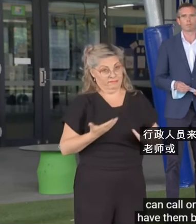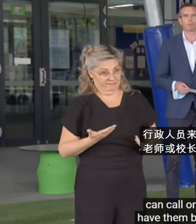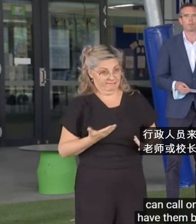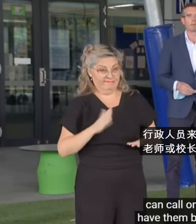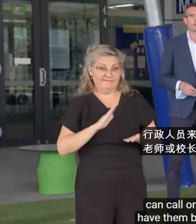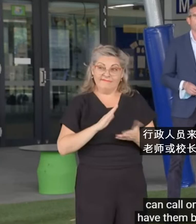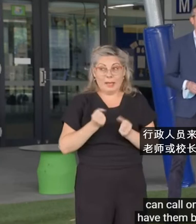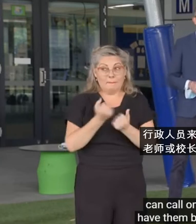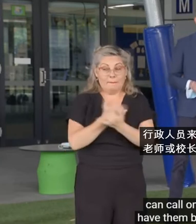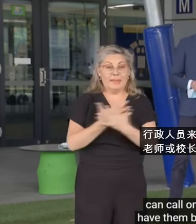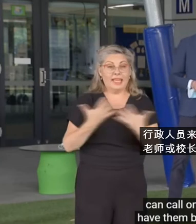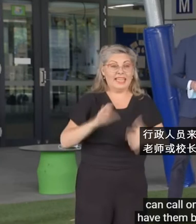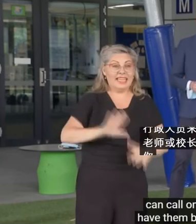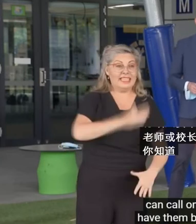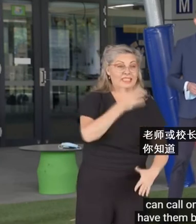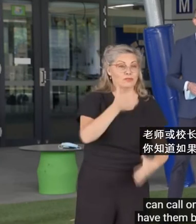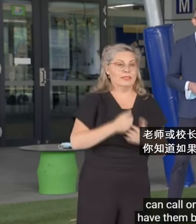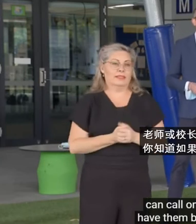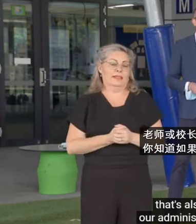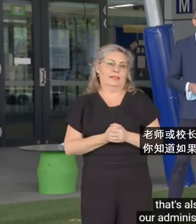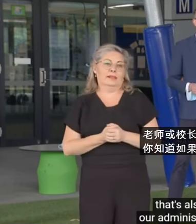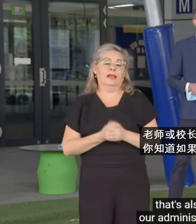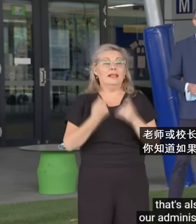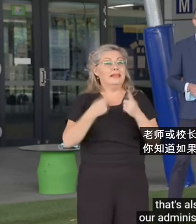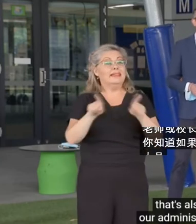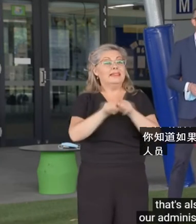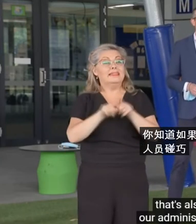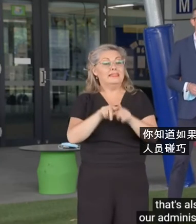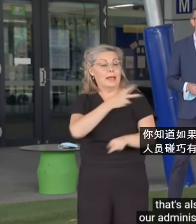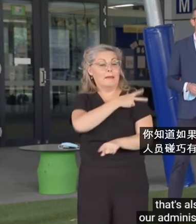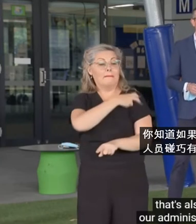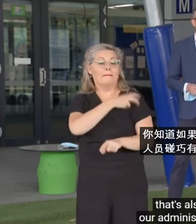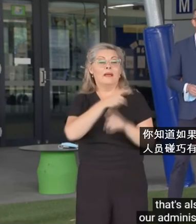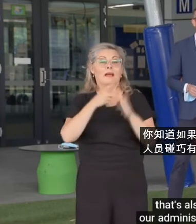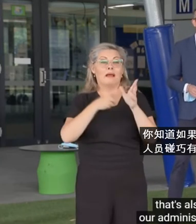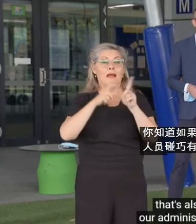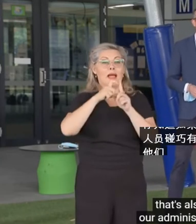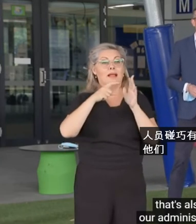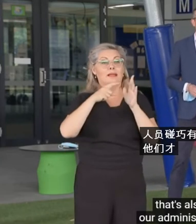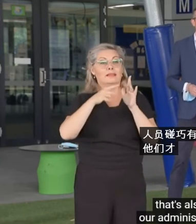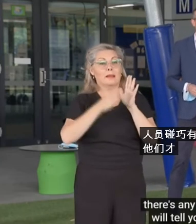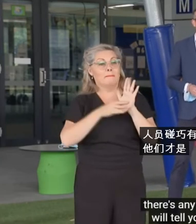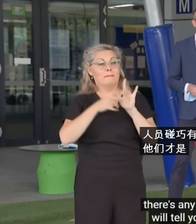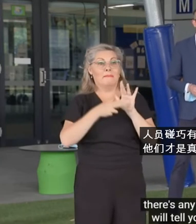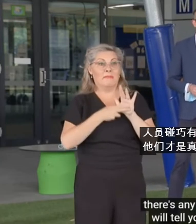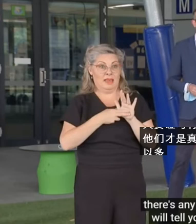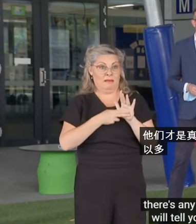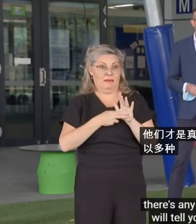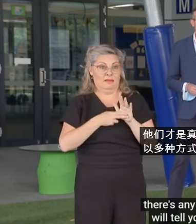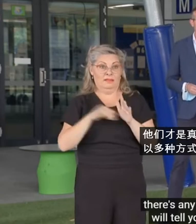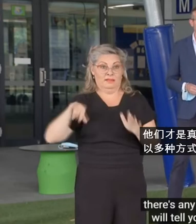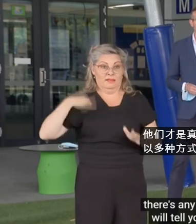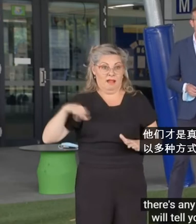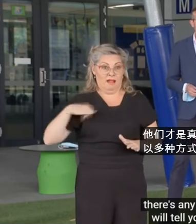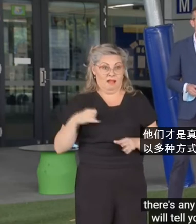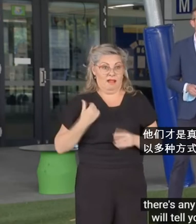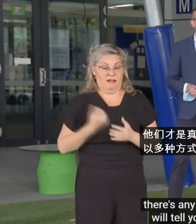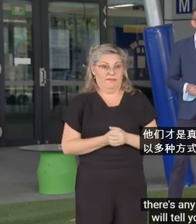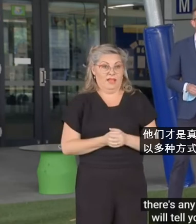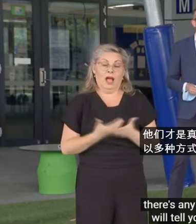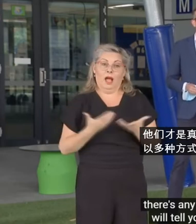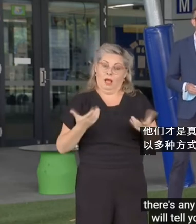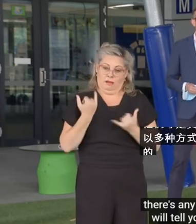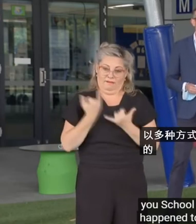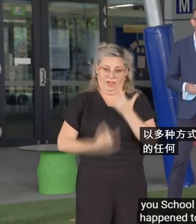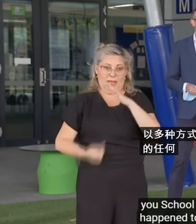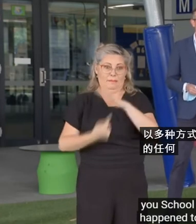as any teacher or principal will tell you, you know, if your school administration staff happen to be out with COVID, they're the ones who really run the school in a lot of ways.